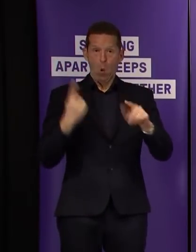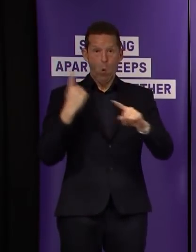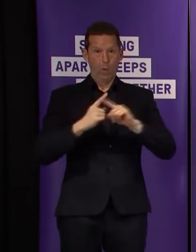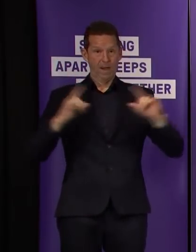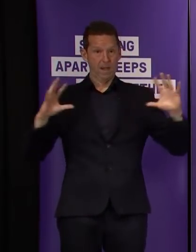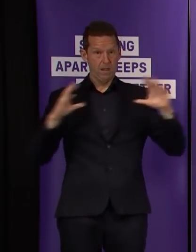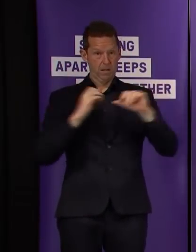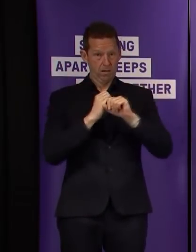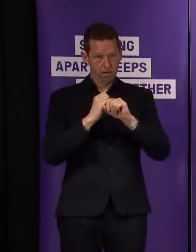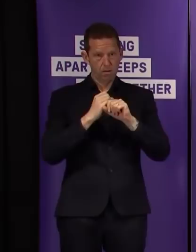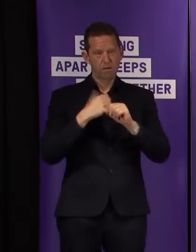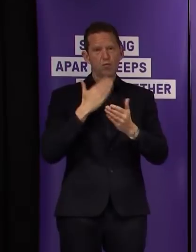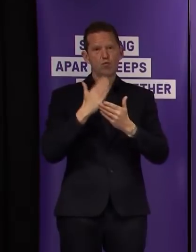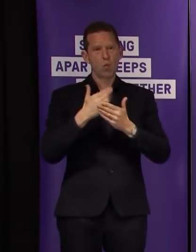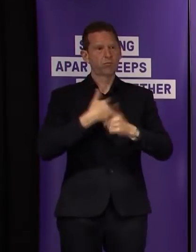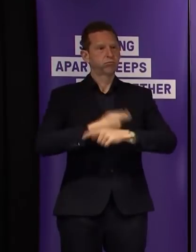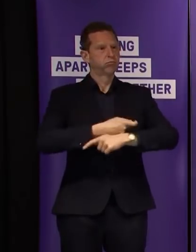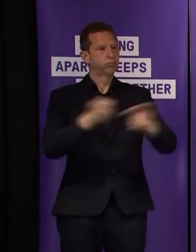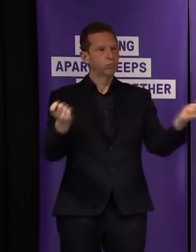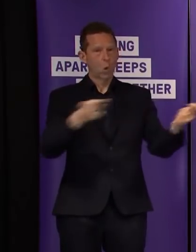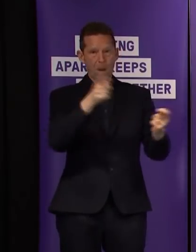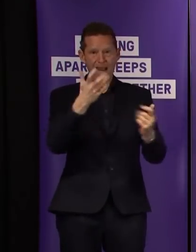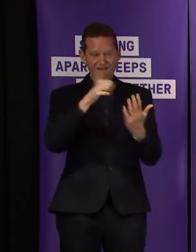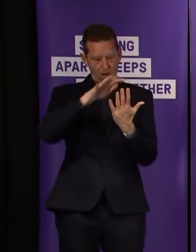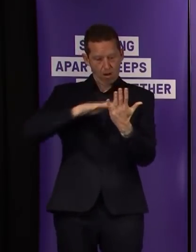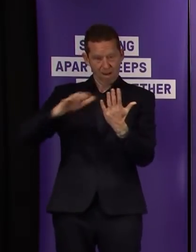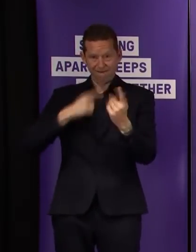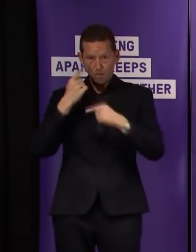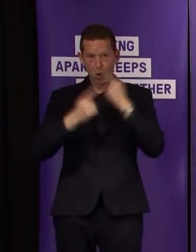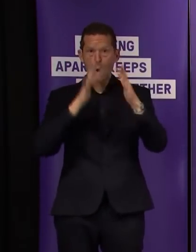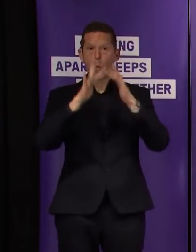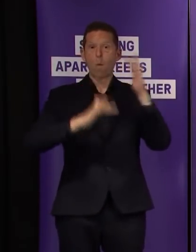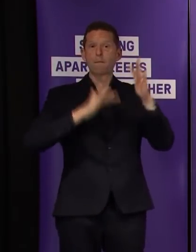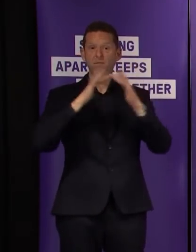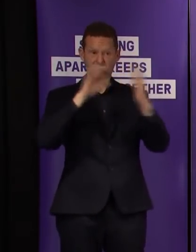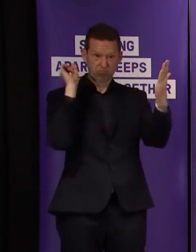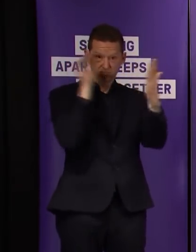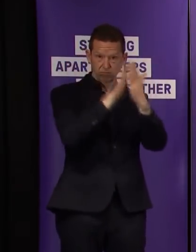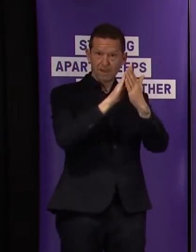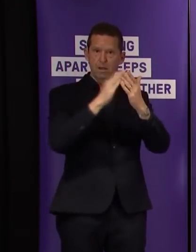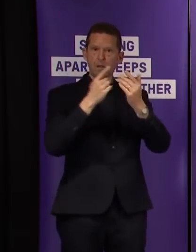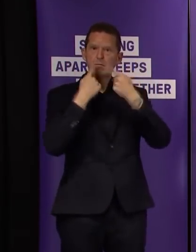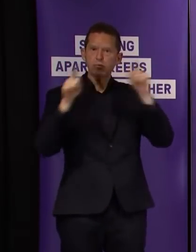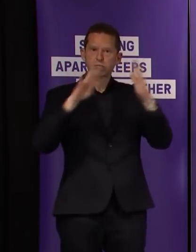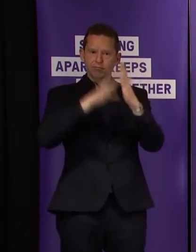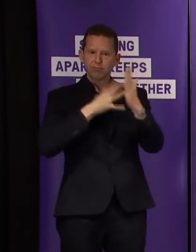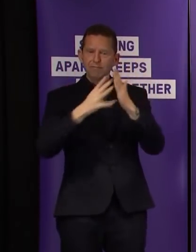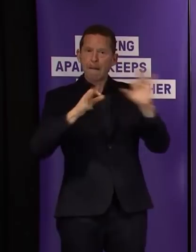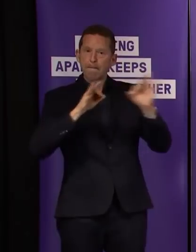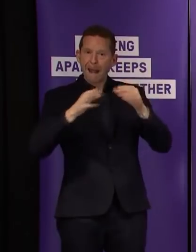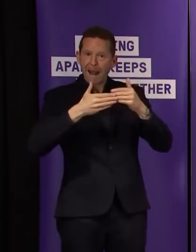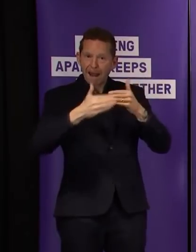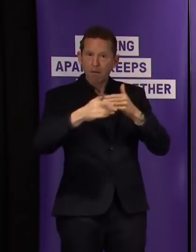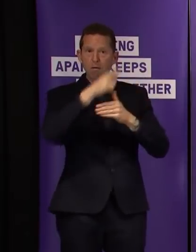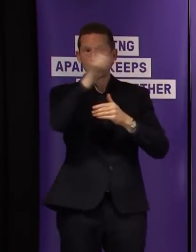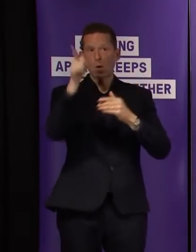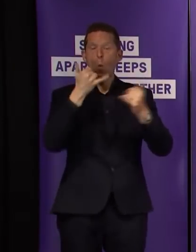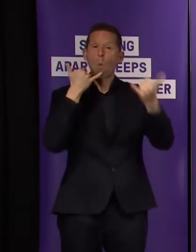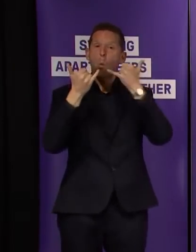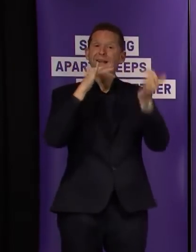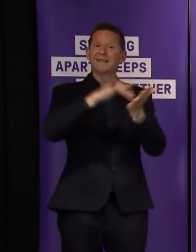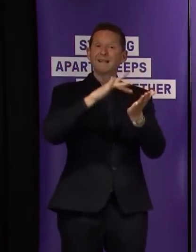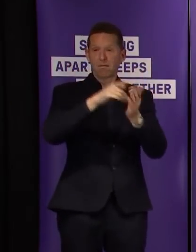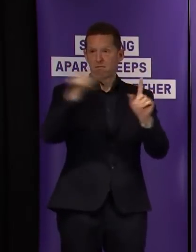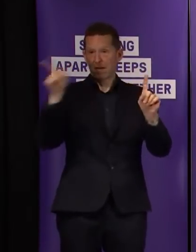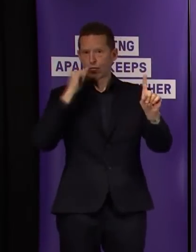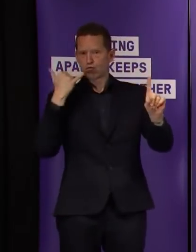all got, I think, packs of information with you. Website is live, call centre is up and running with extra staff so that people can get the information that they need,